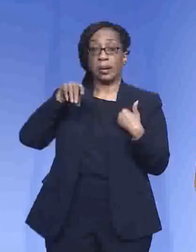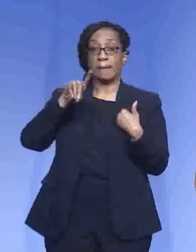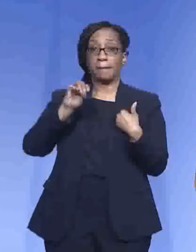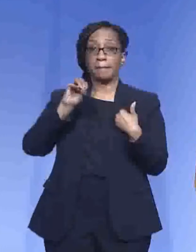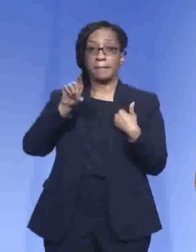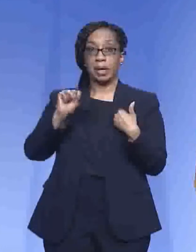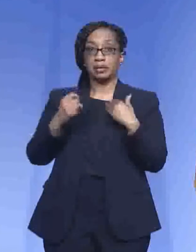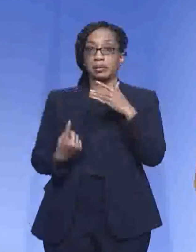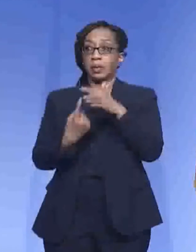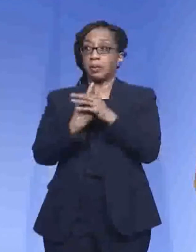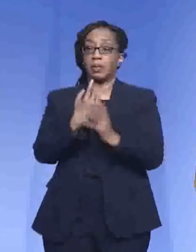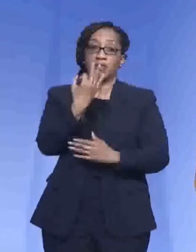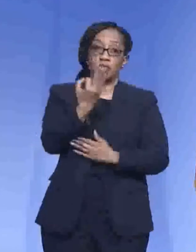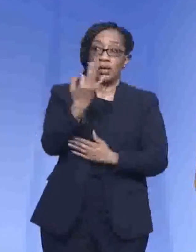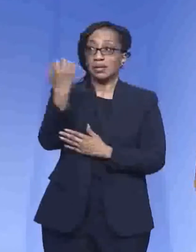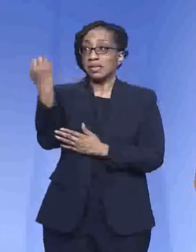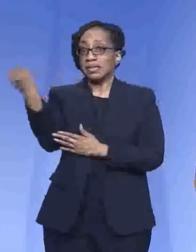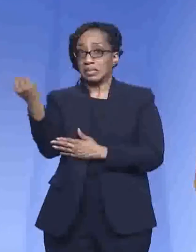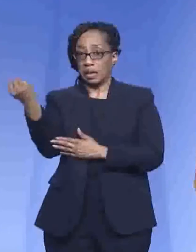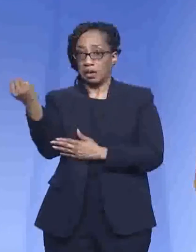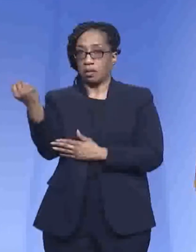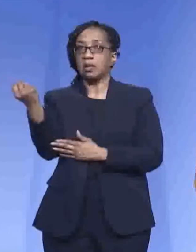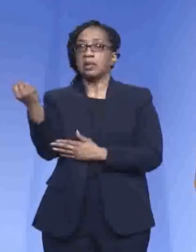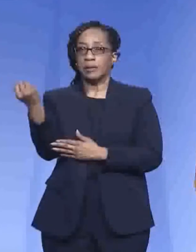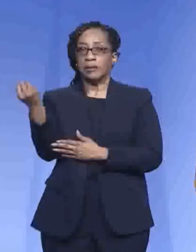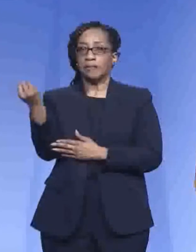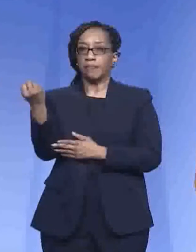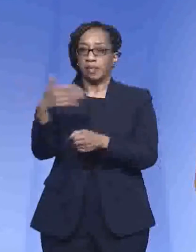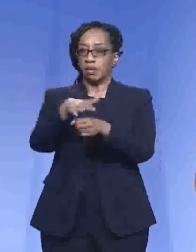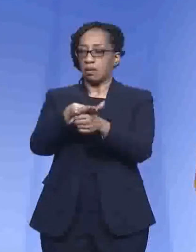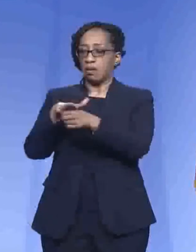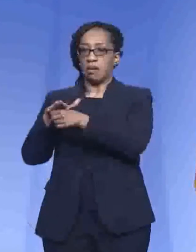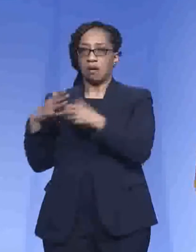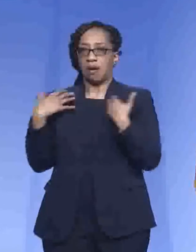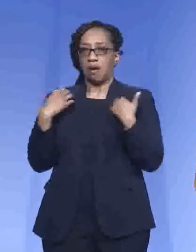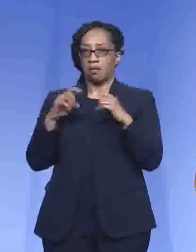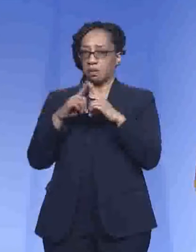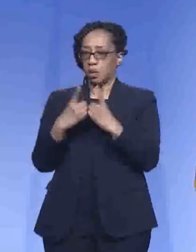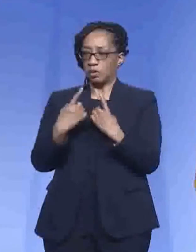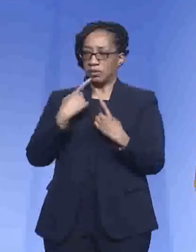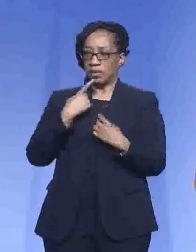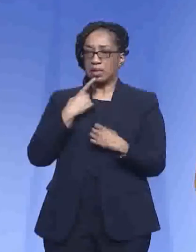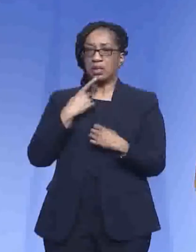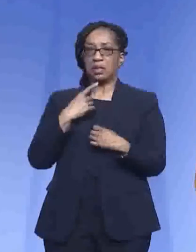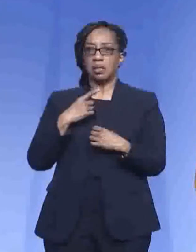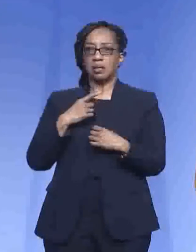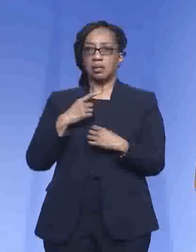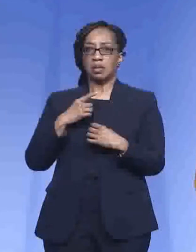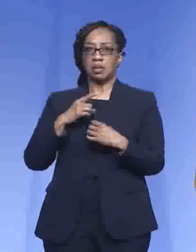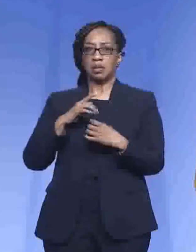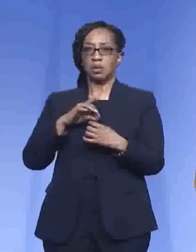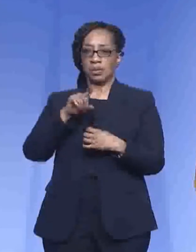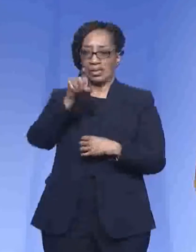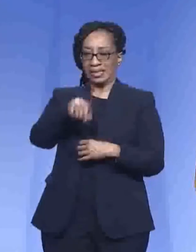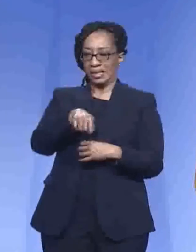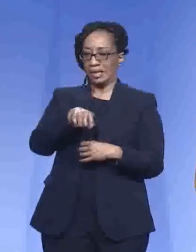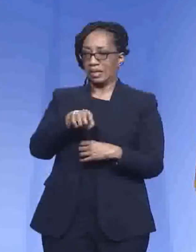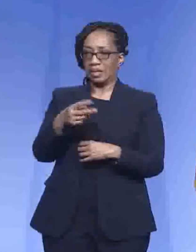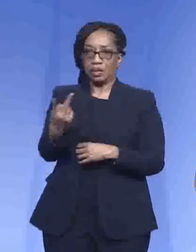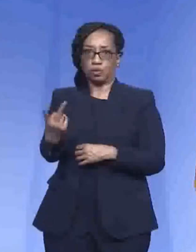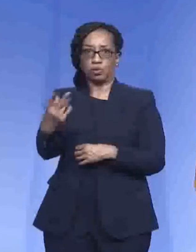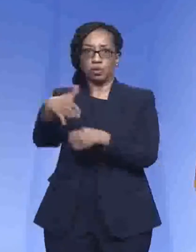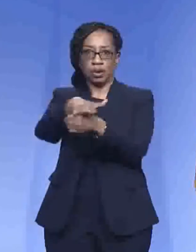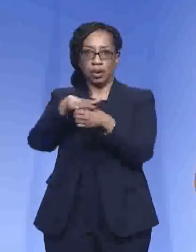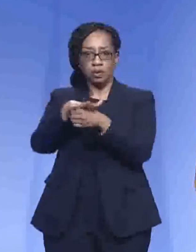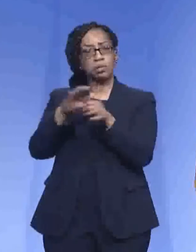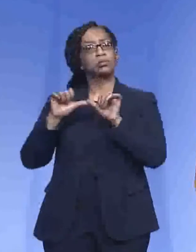one on Saturday, that are in areas where we, health department identified we had a cohort that had a need. And so we'll continue